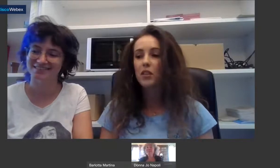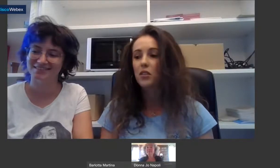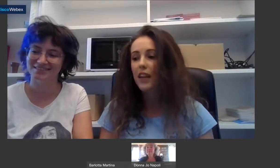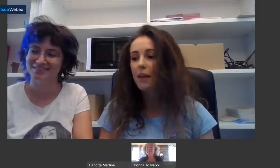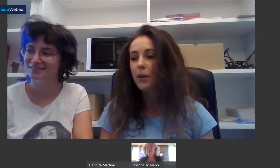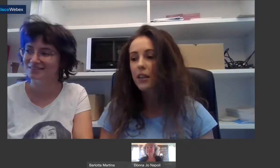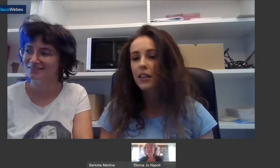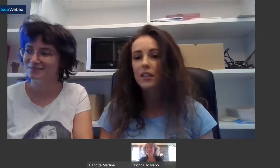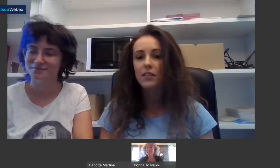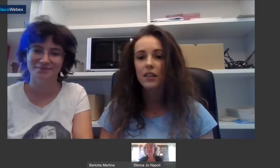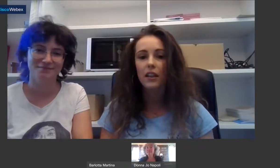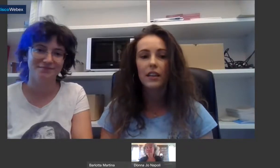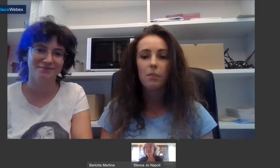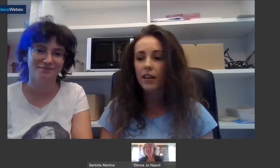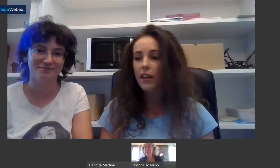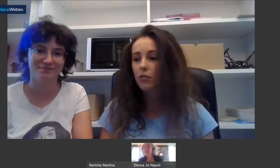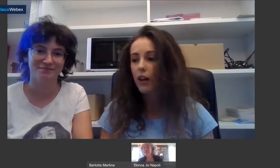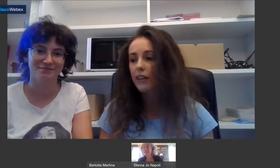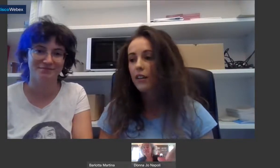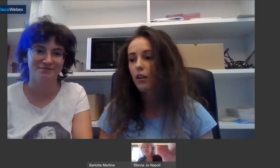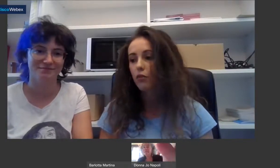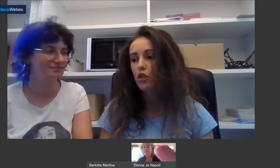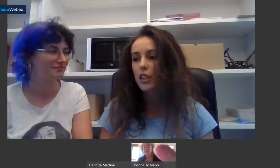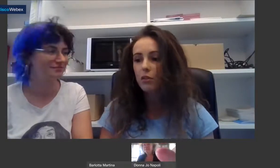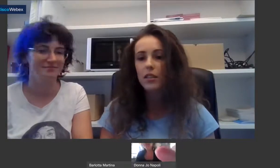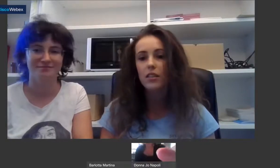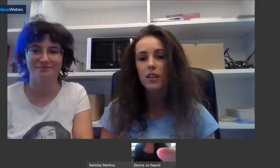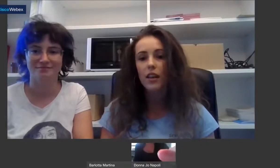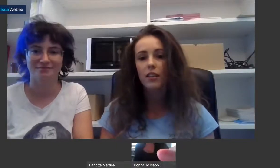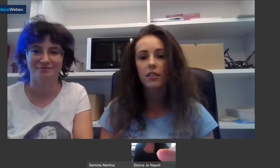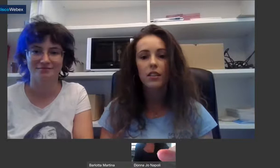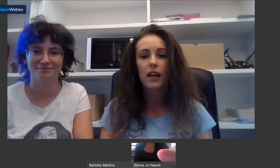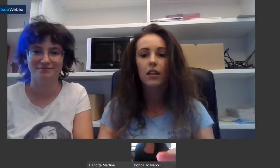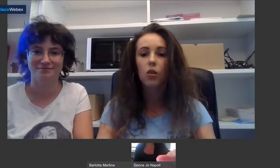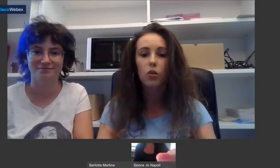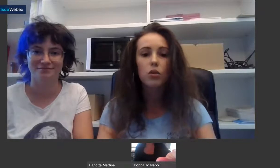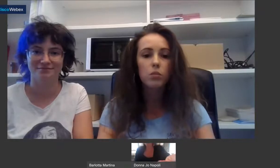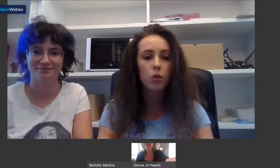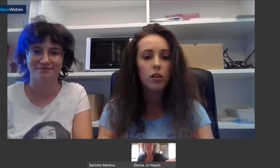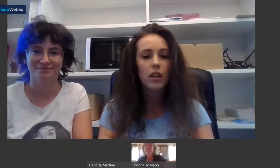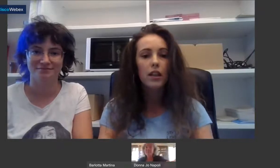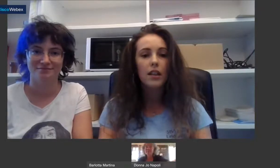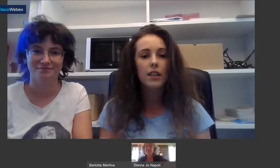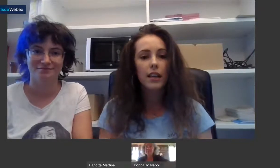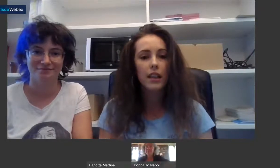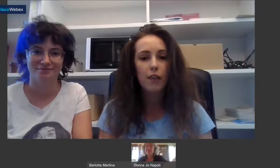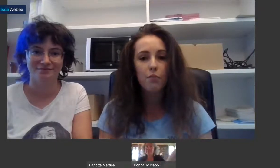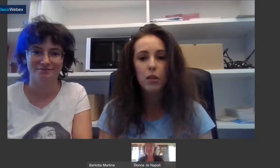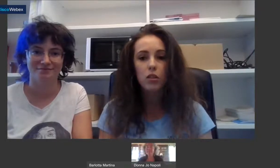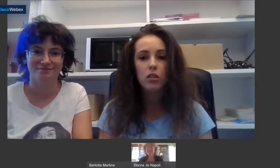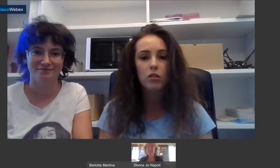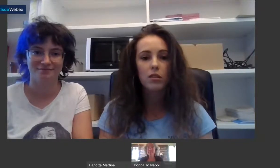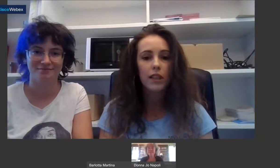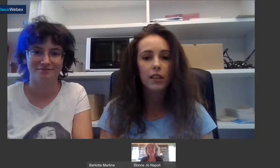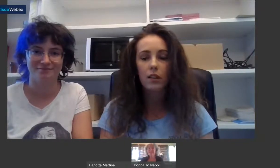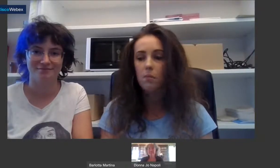Professor Napoli is an American writer of children's and young adults book that have been also translated in